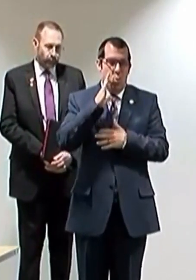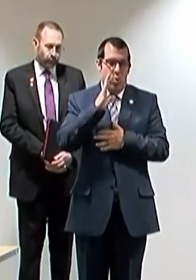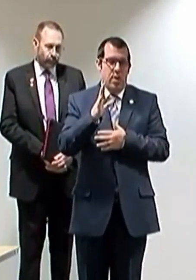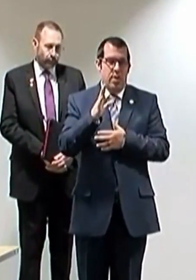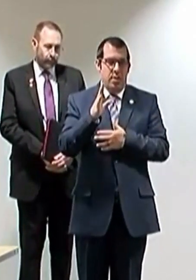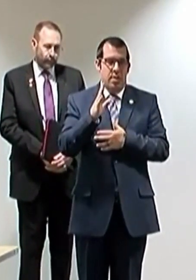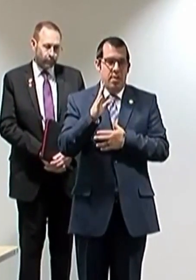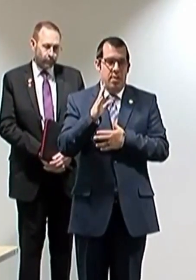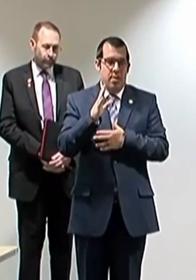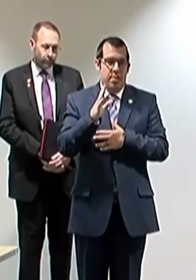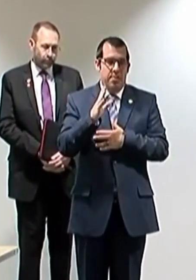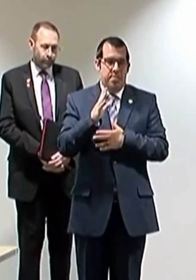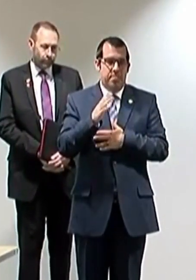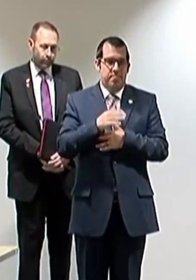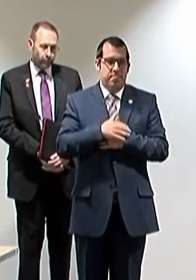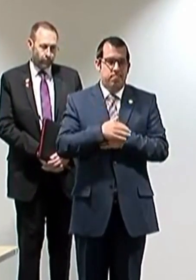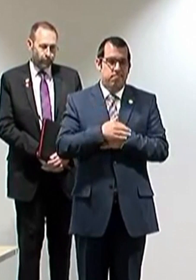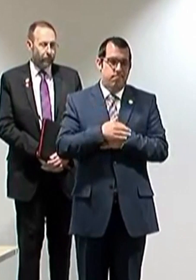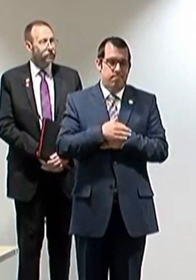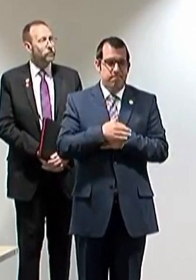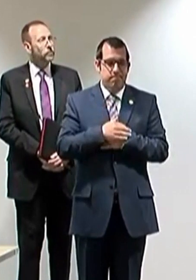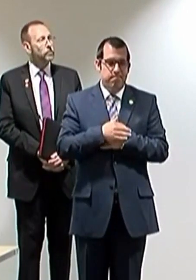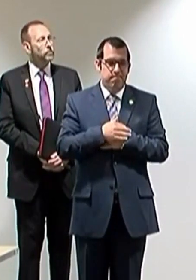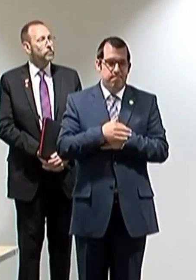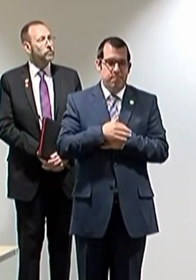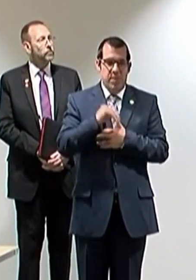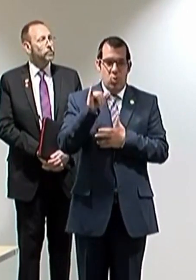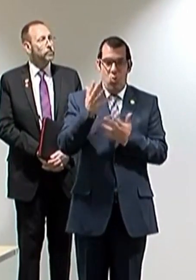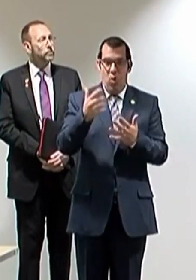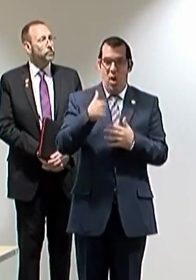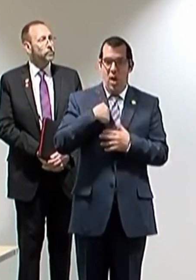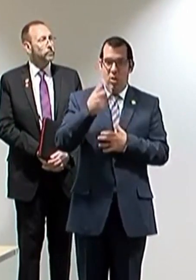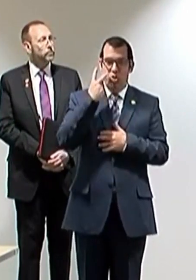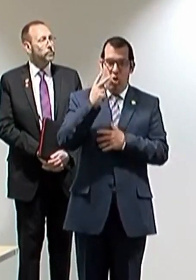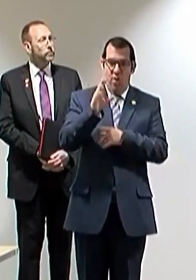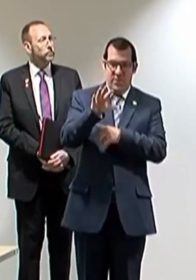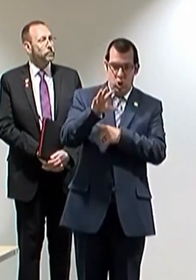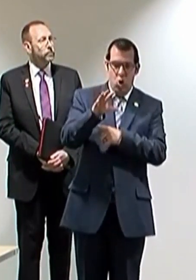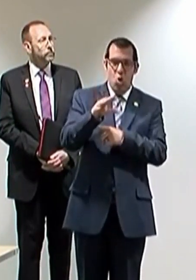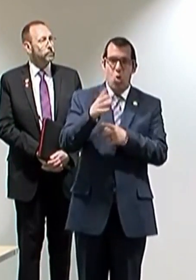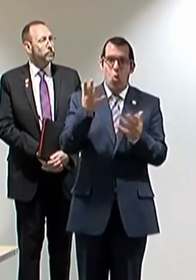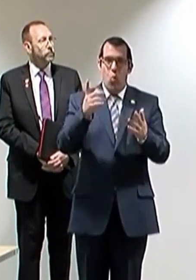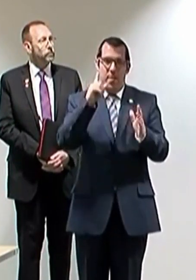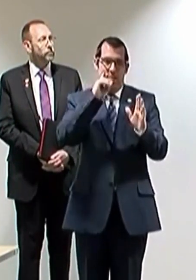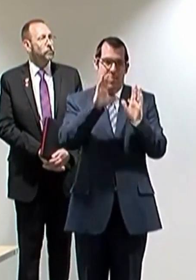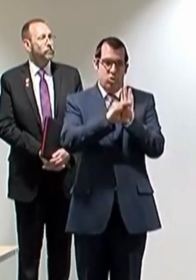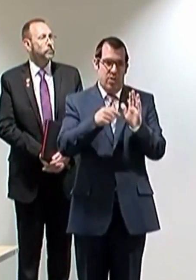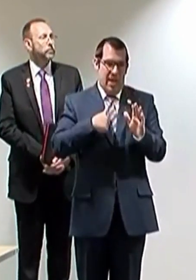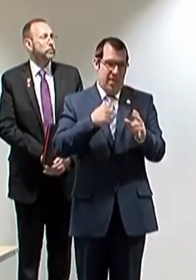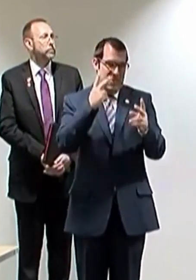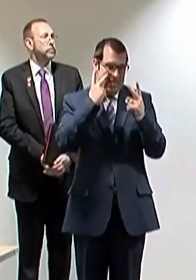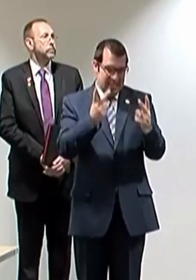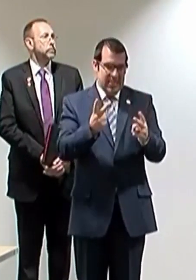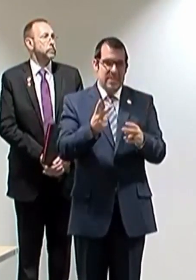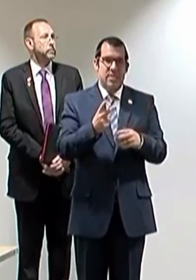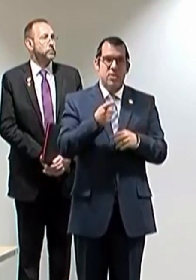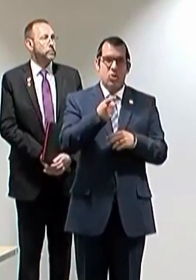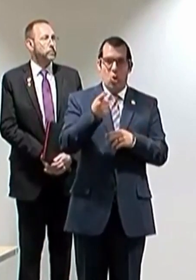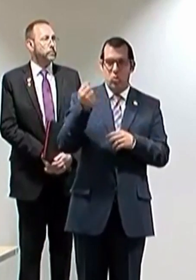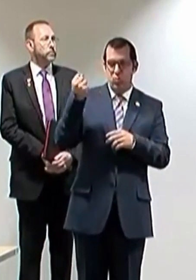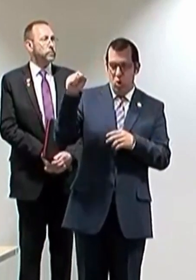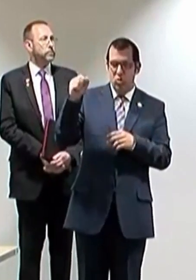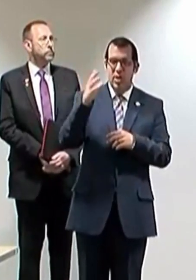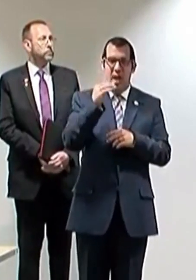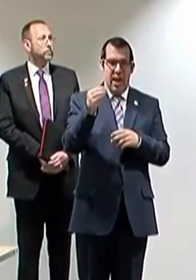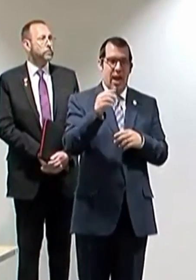that in the video that I saw and the pictures that I've seen, both the protesters and